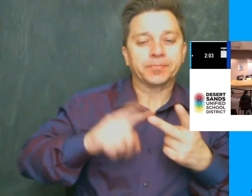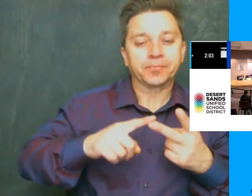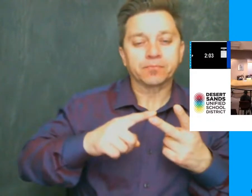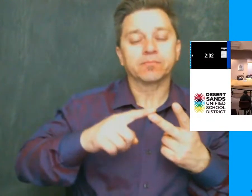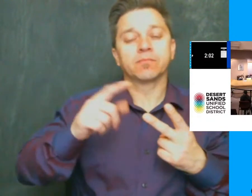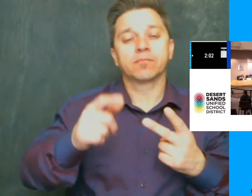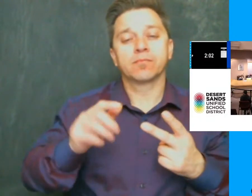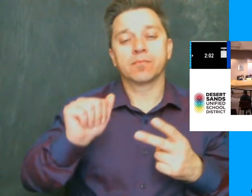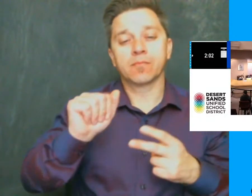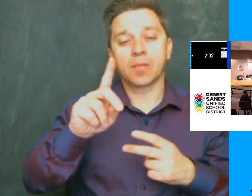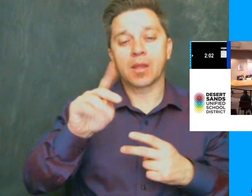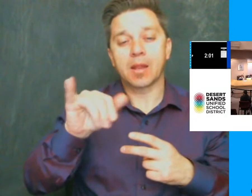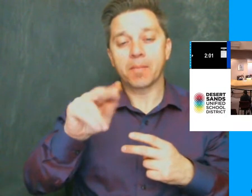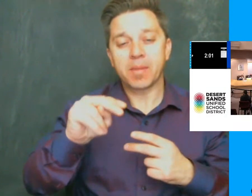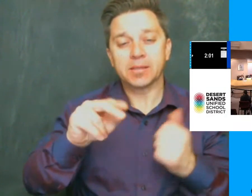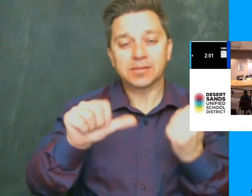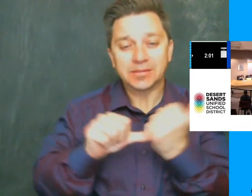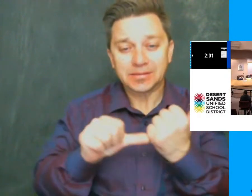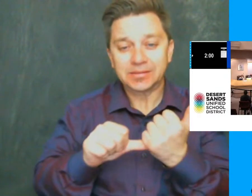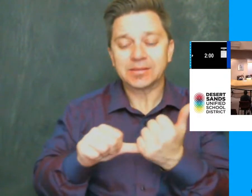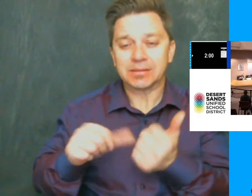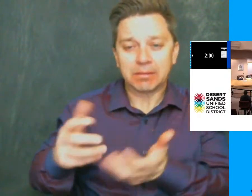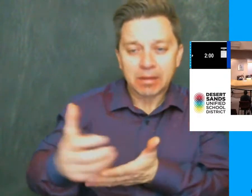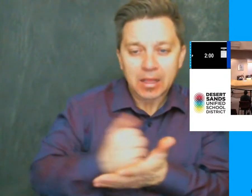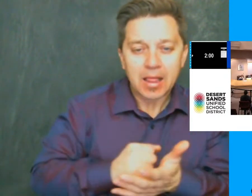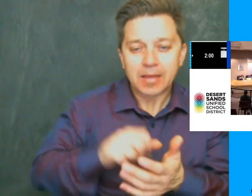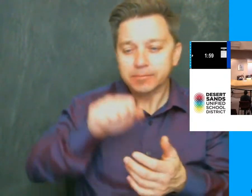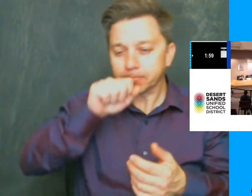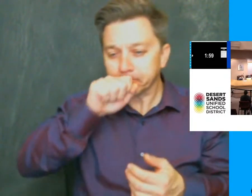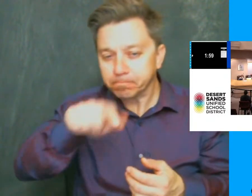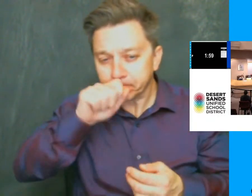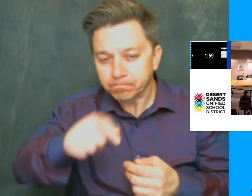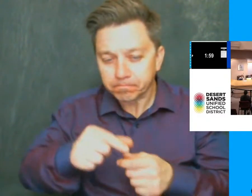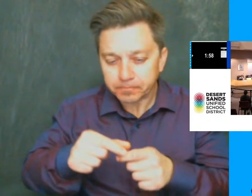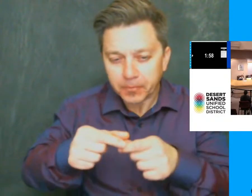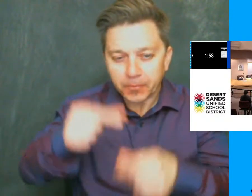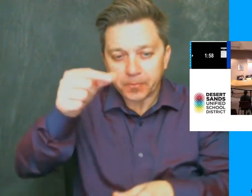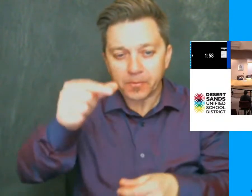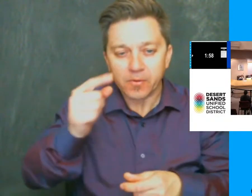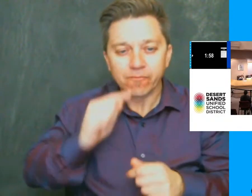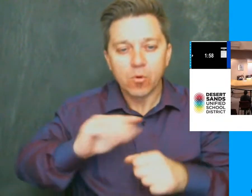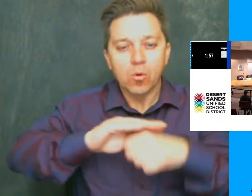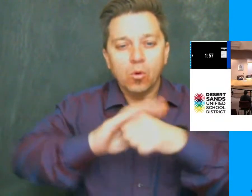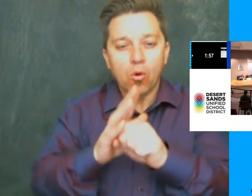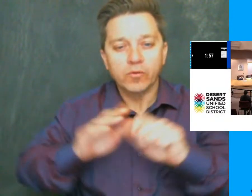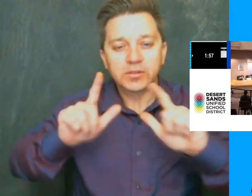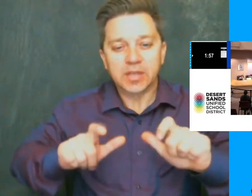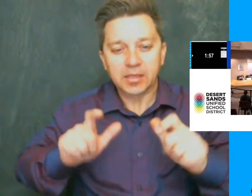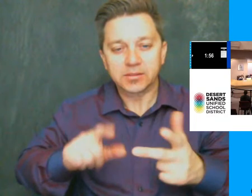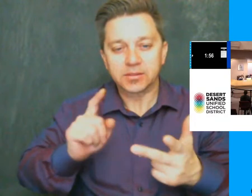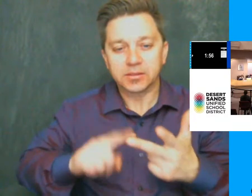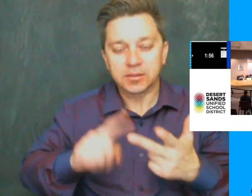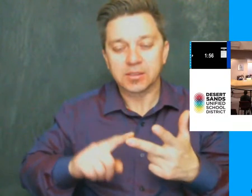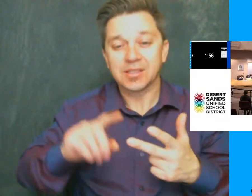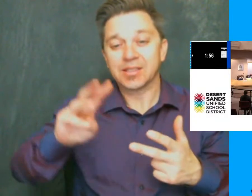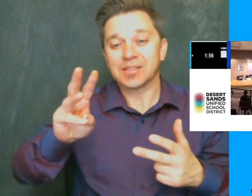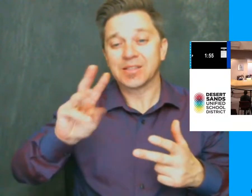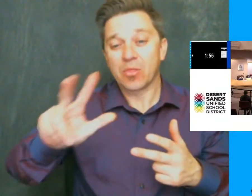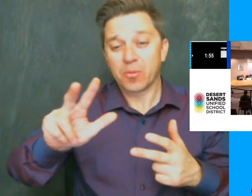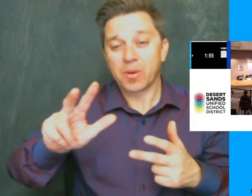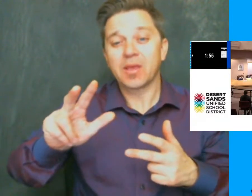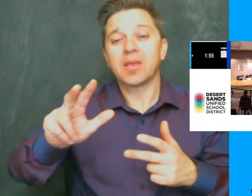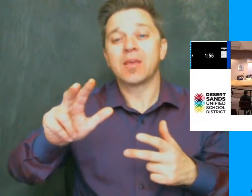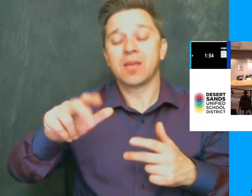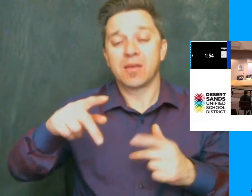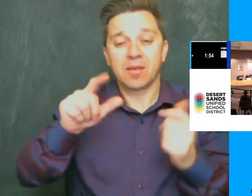administrative assistants collect spit vials for COVID testing. 3, 69 paraeducators change